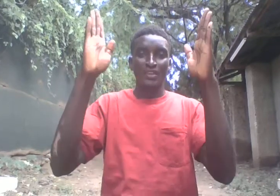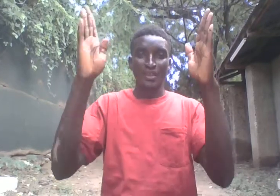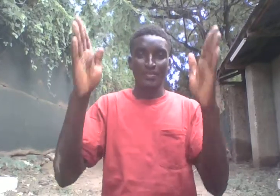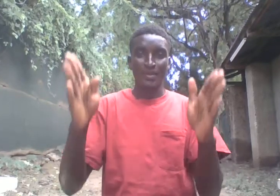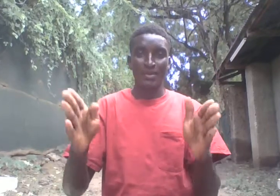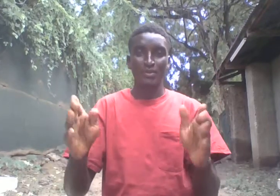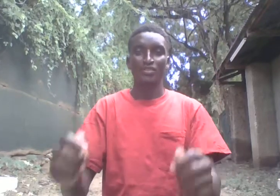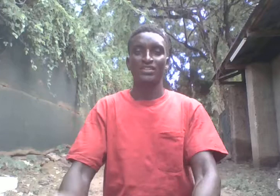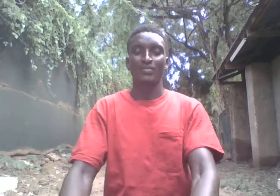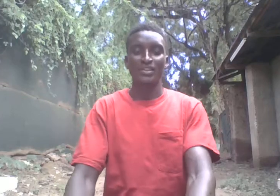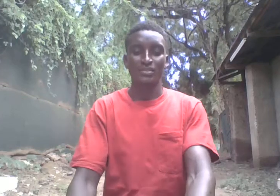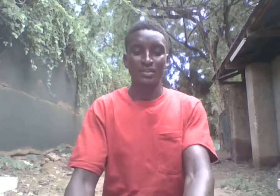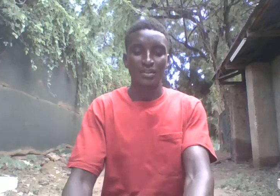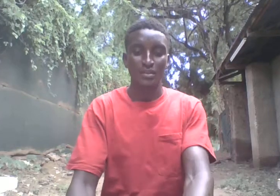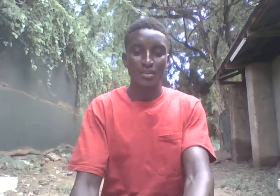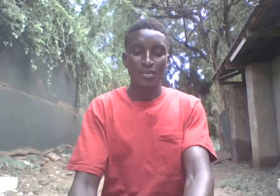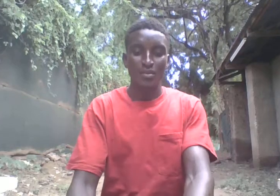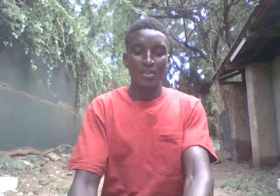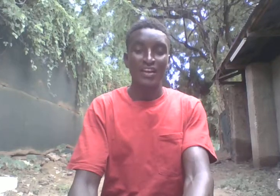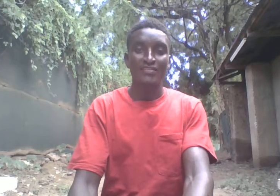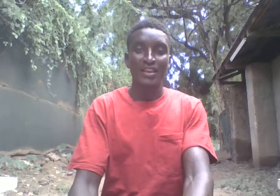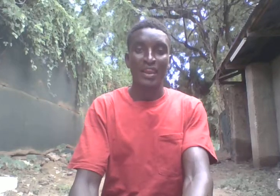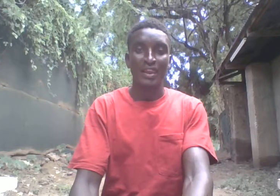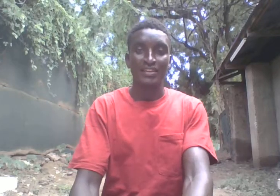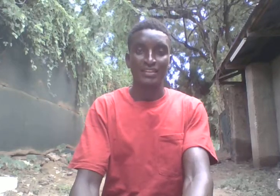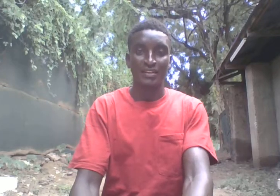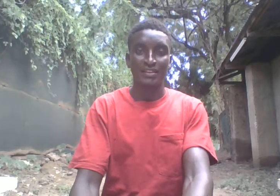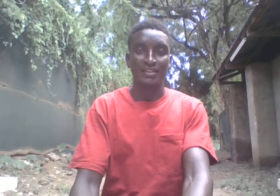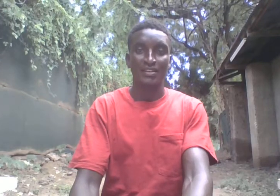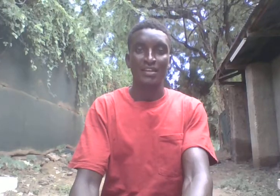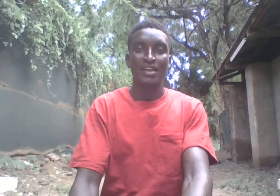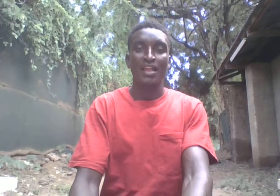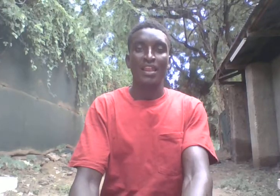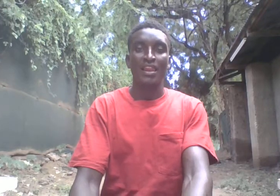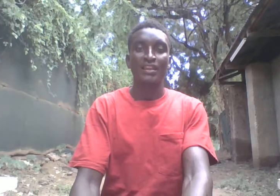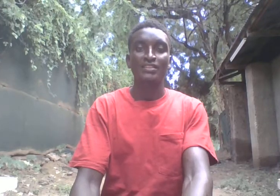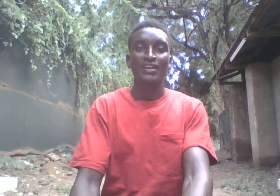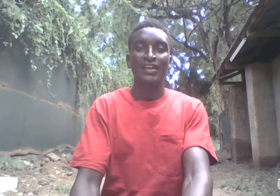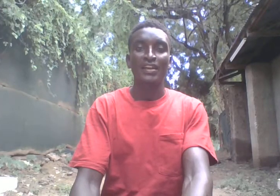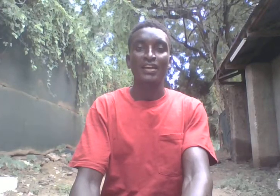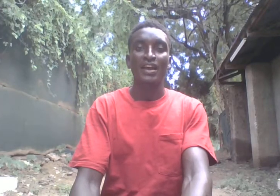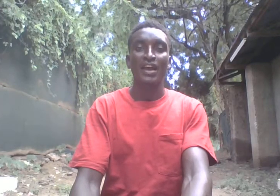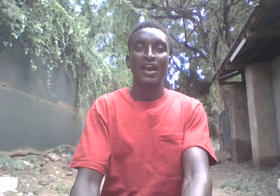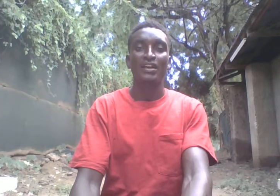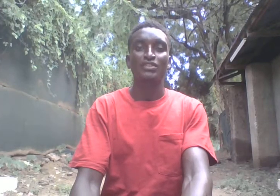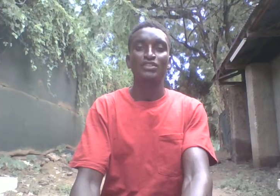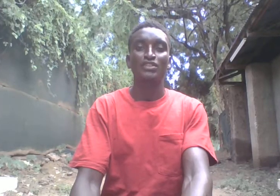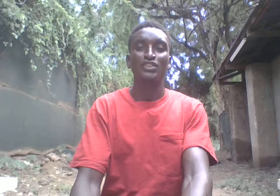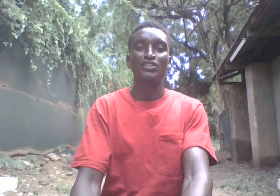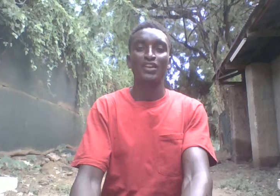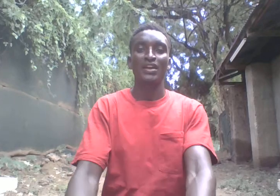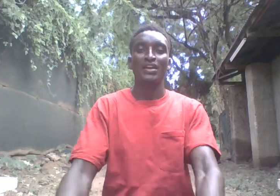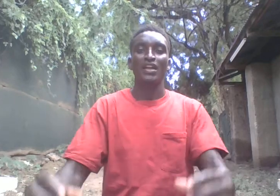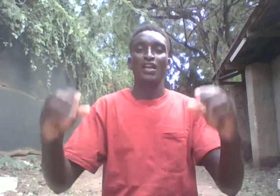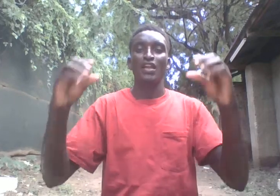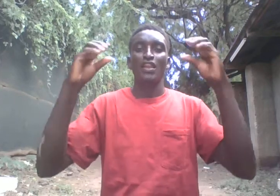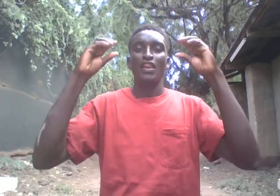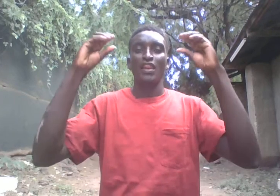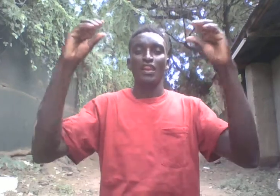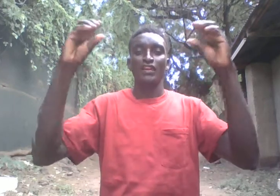Shopkeeper because it's a person. We have lecturer. Lecturer and teacher.